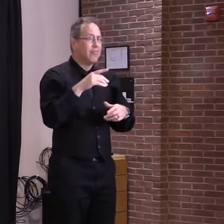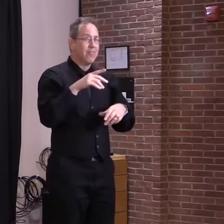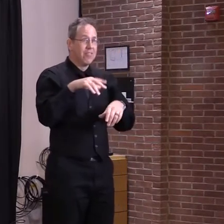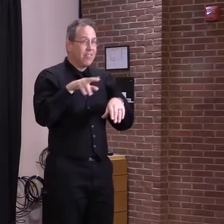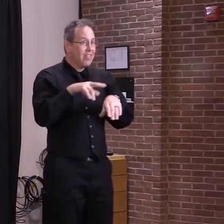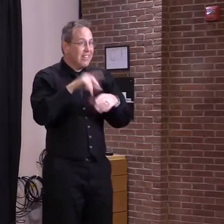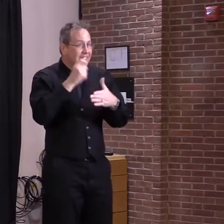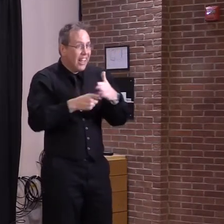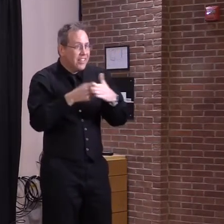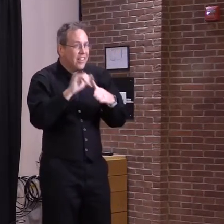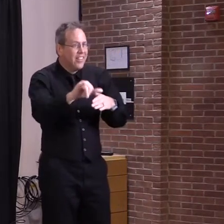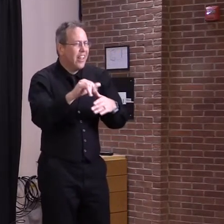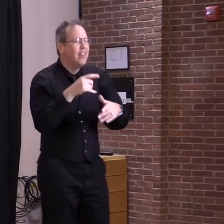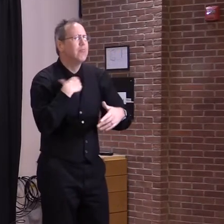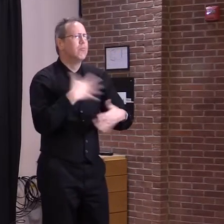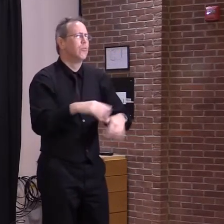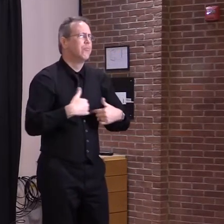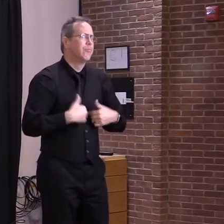would